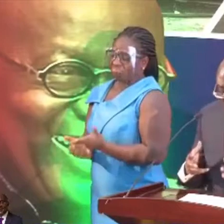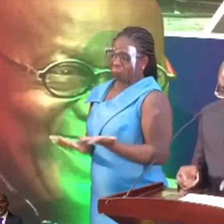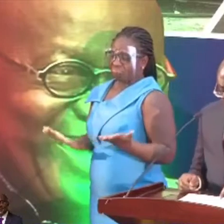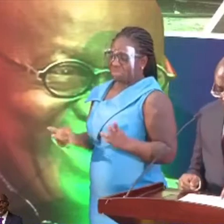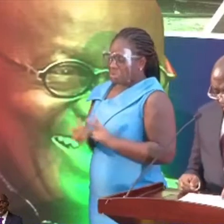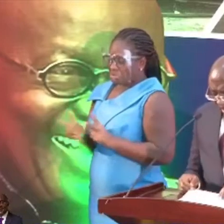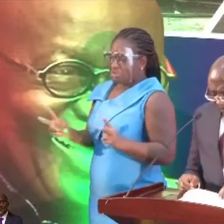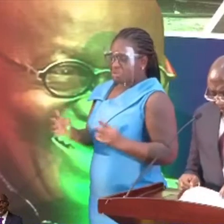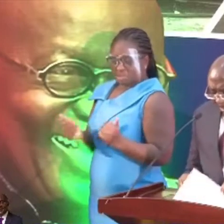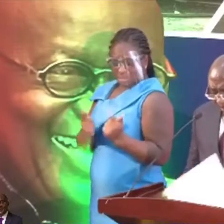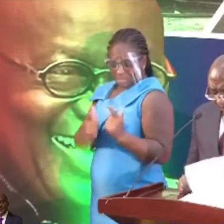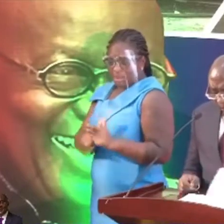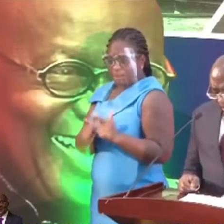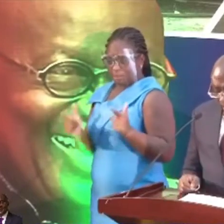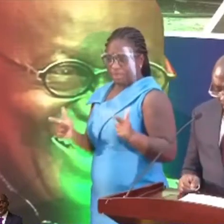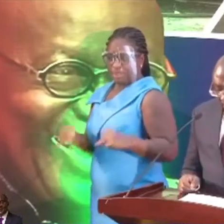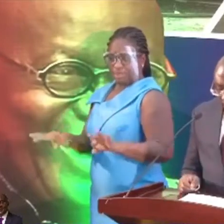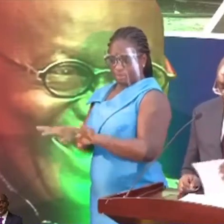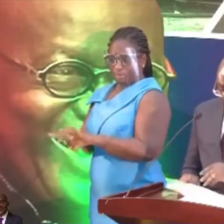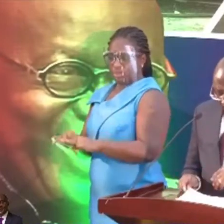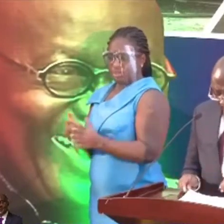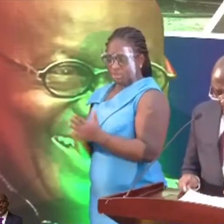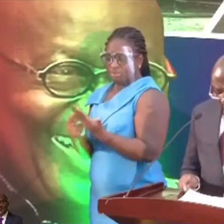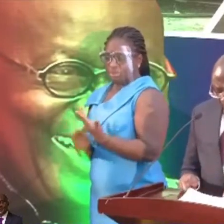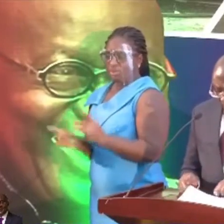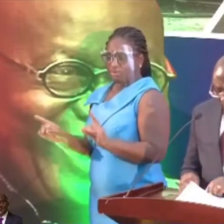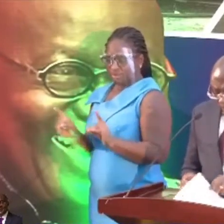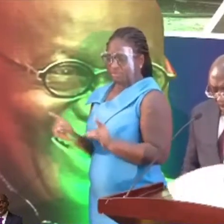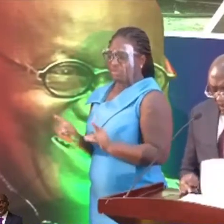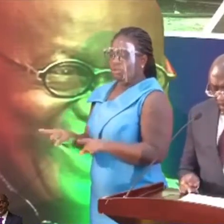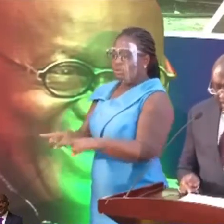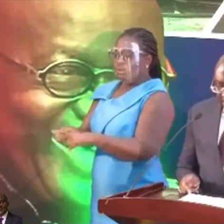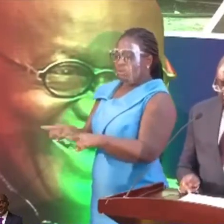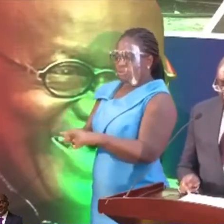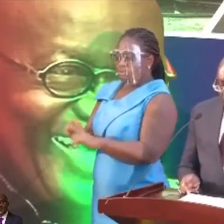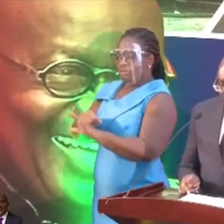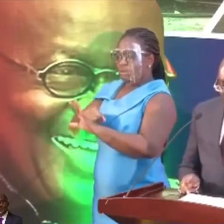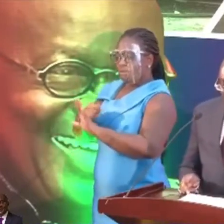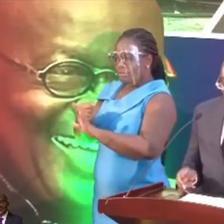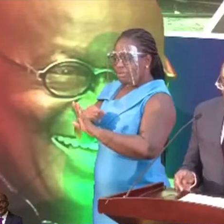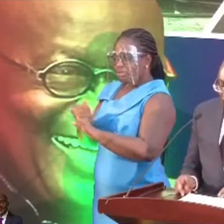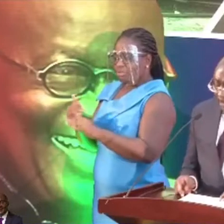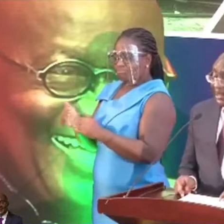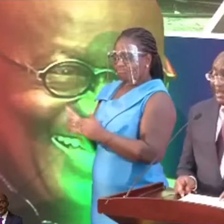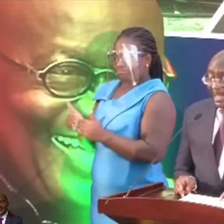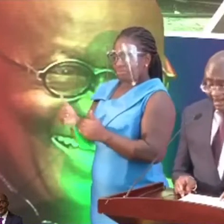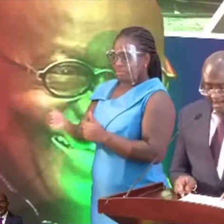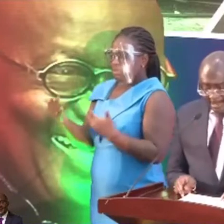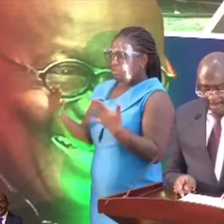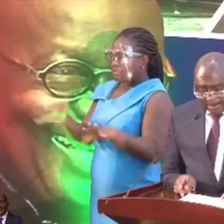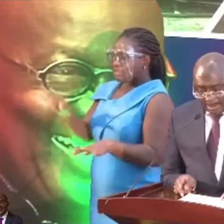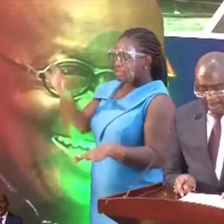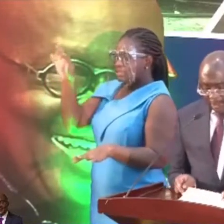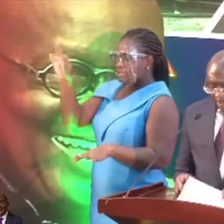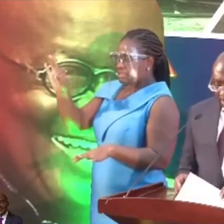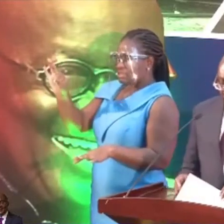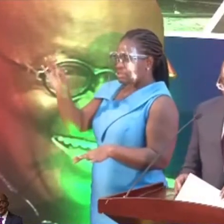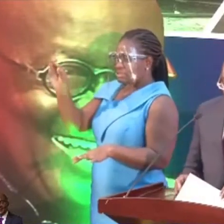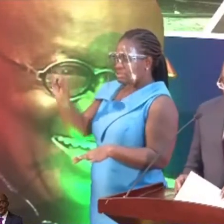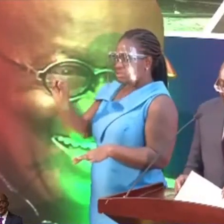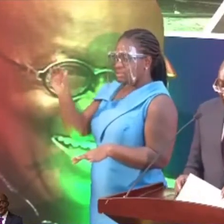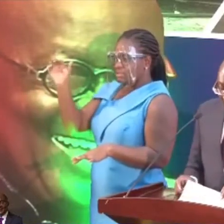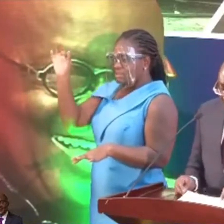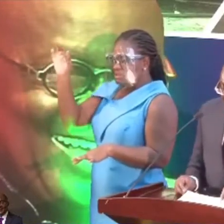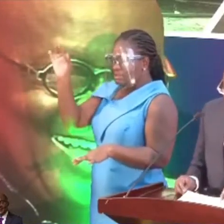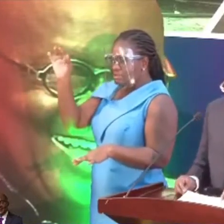major reverse flow that we have done. We are also implementing the following. We've completed 19 substations, and